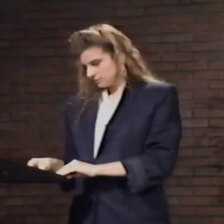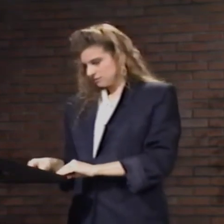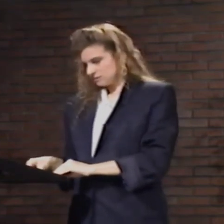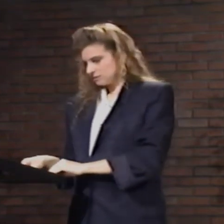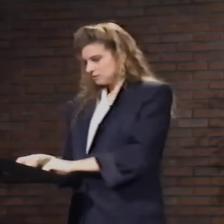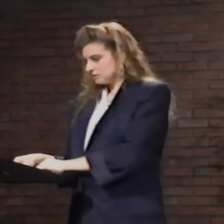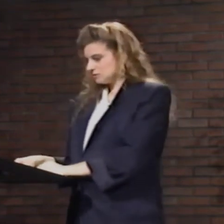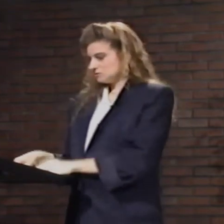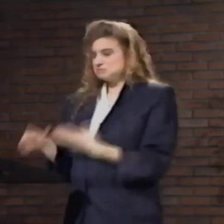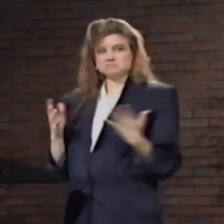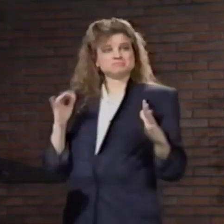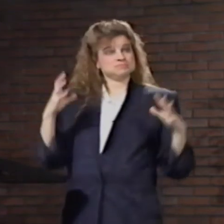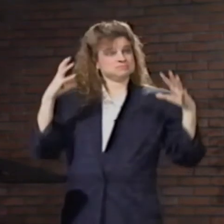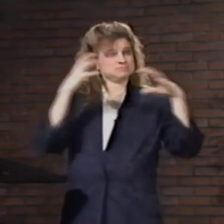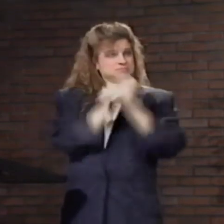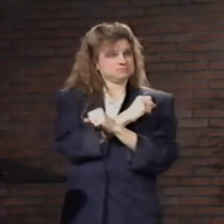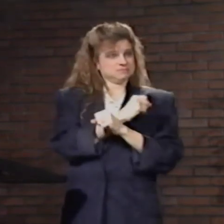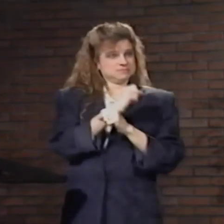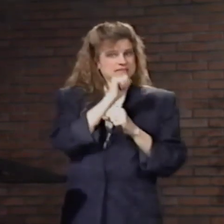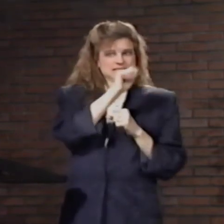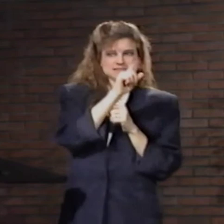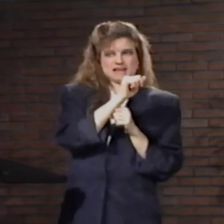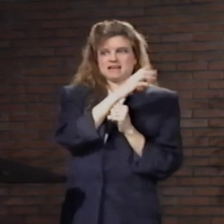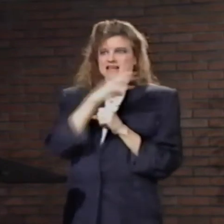great that they can't provide an interpreter.